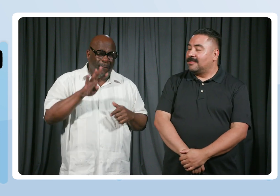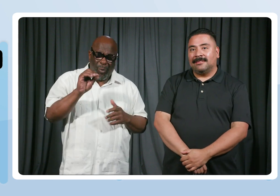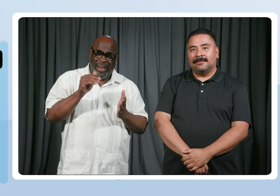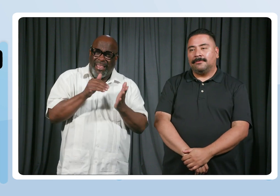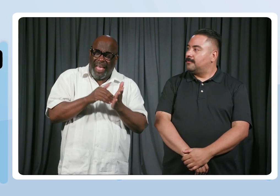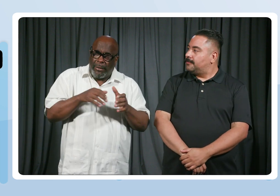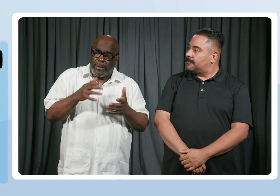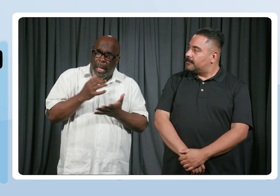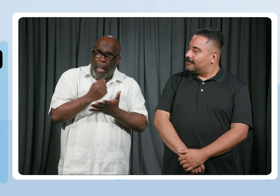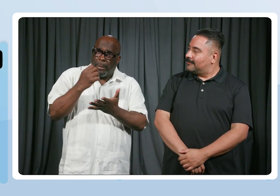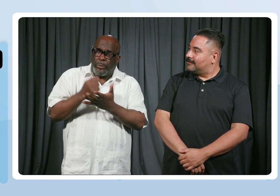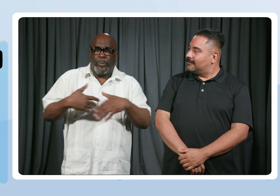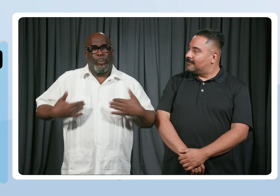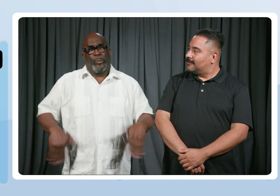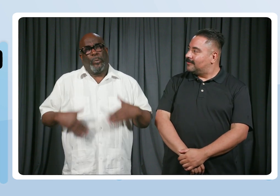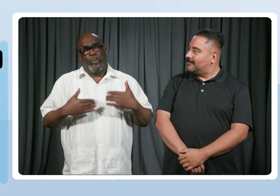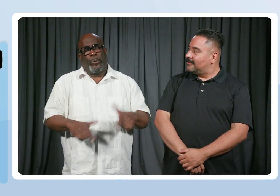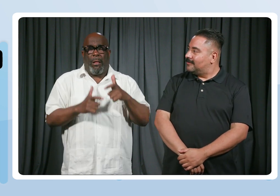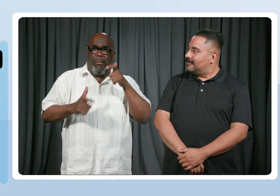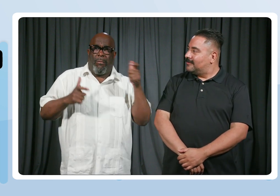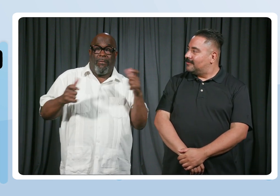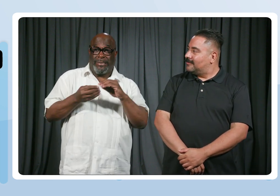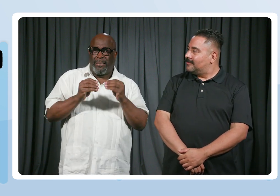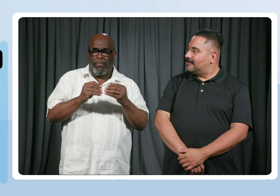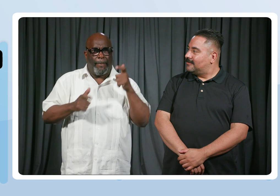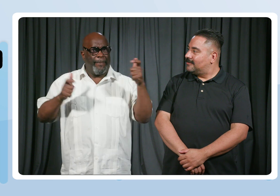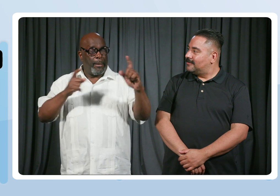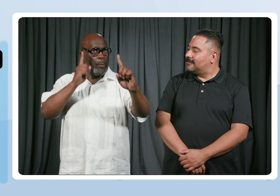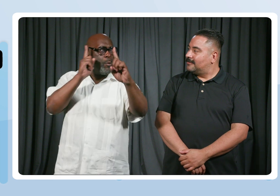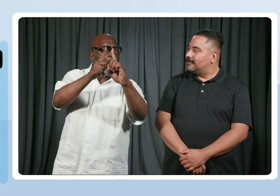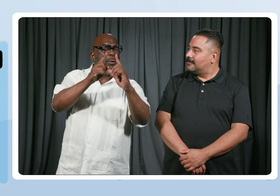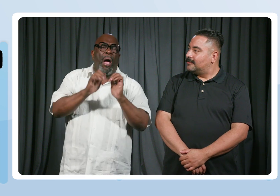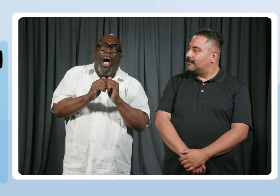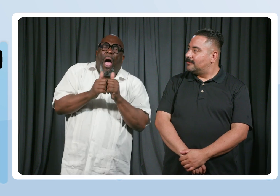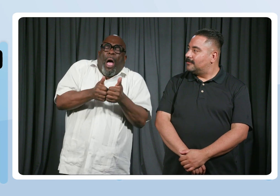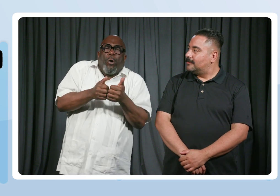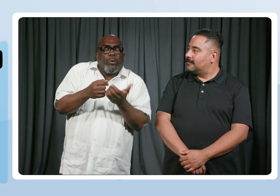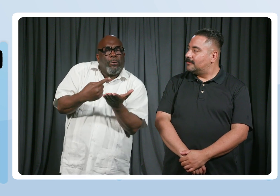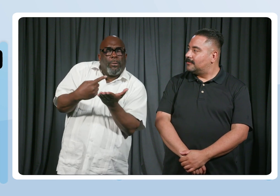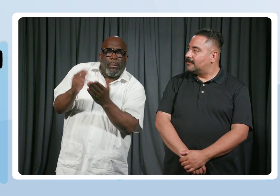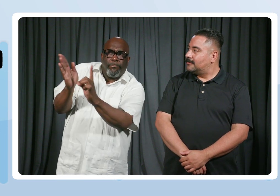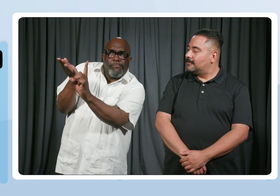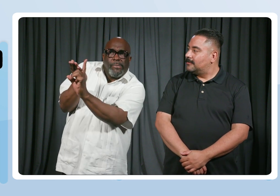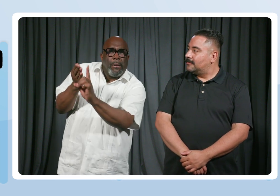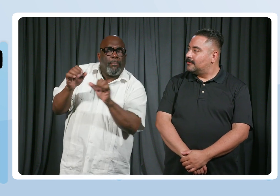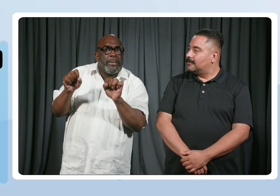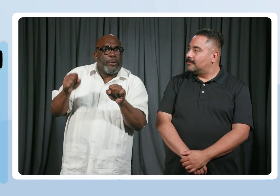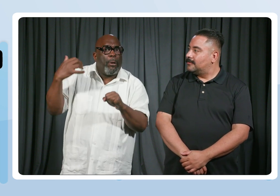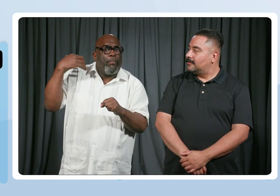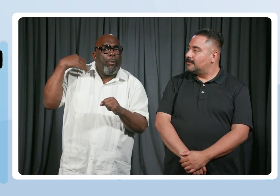opportunities is a large number. That is a big goal. How do you talk to potential employers about providing